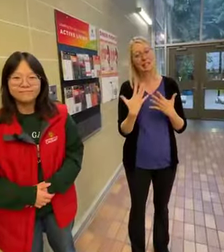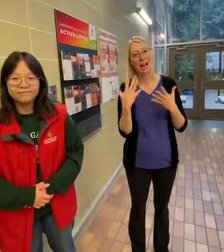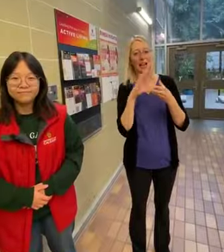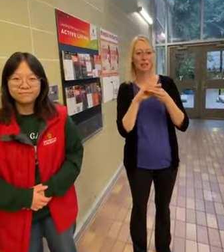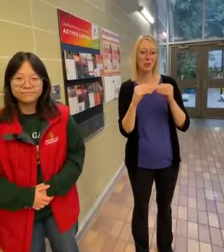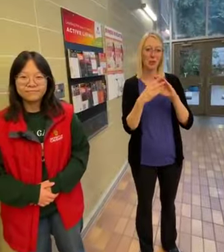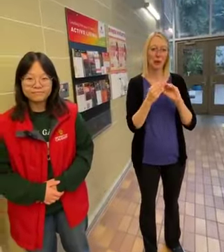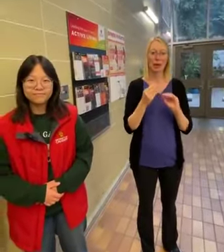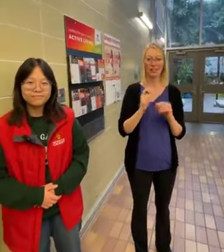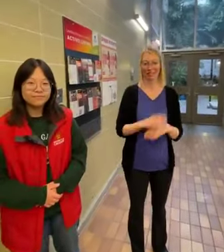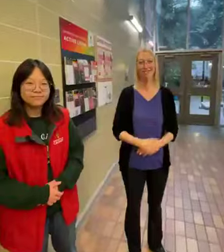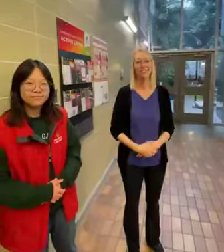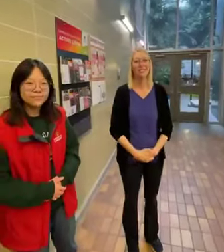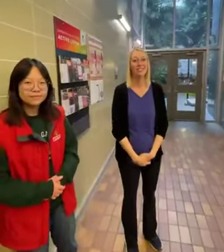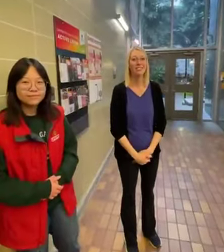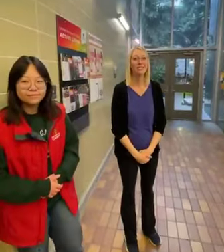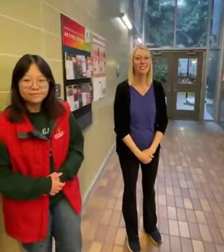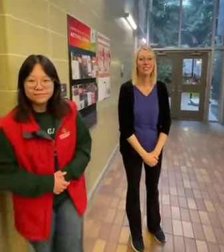view it.